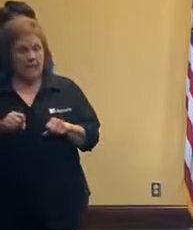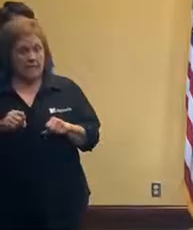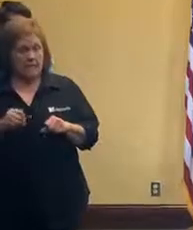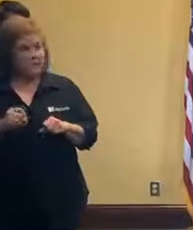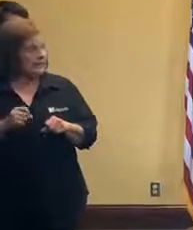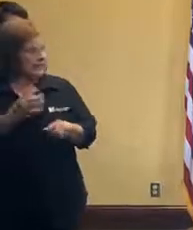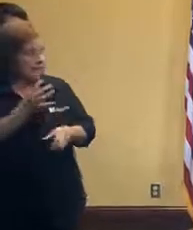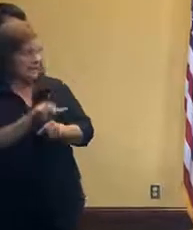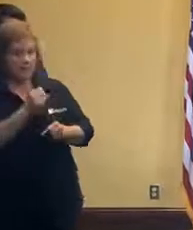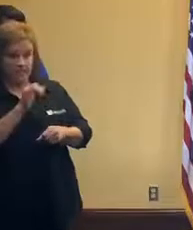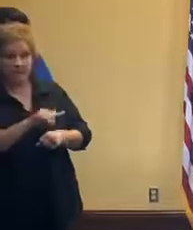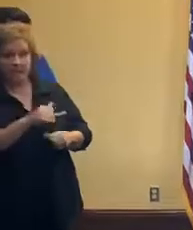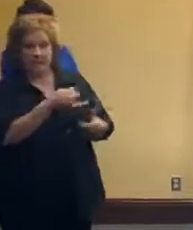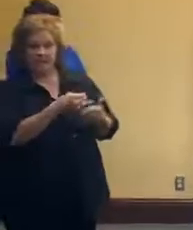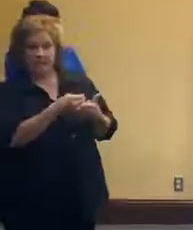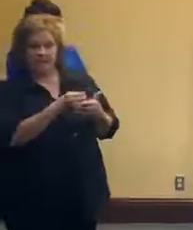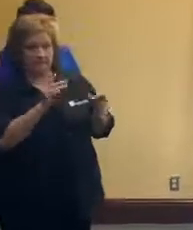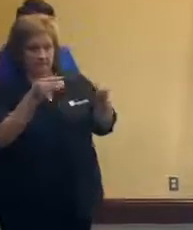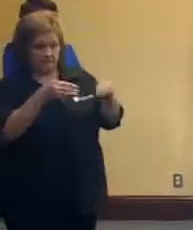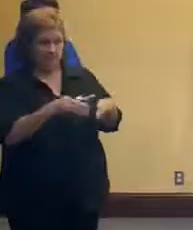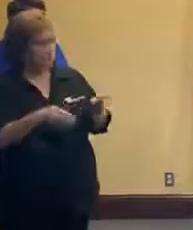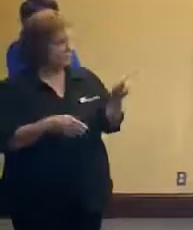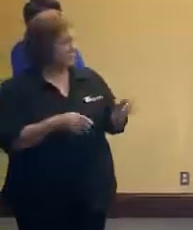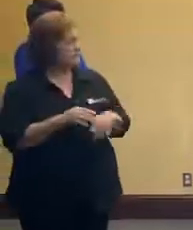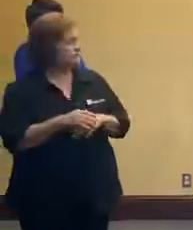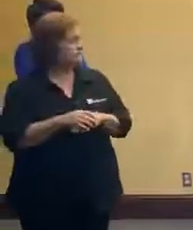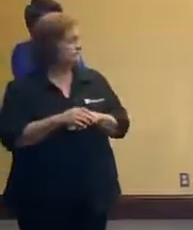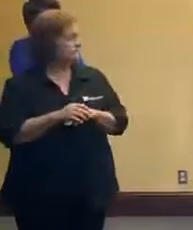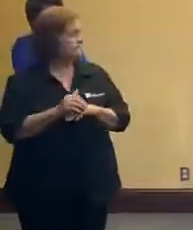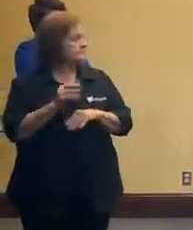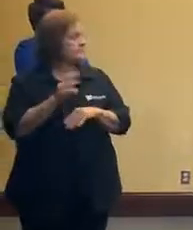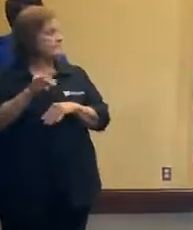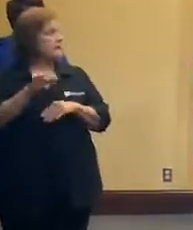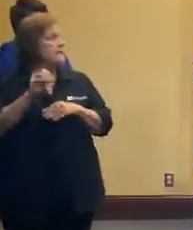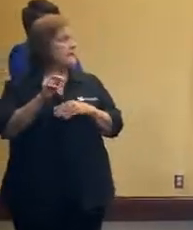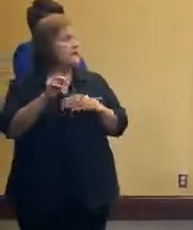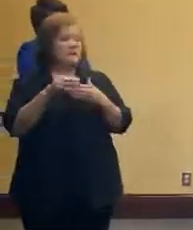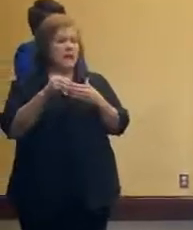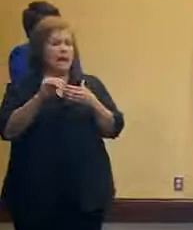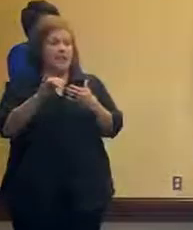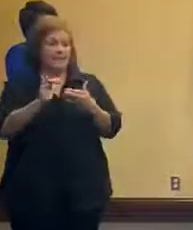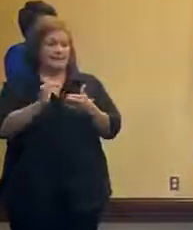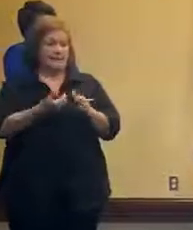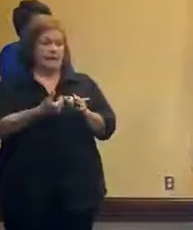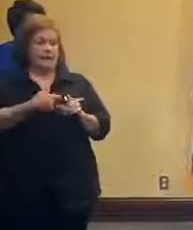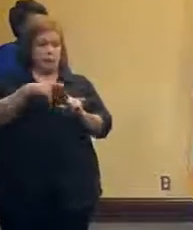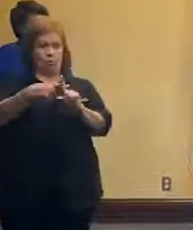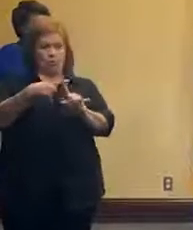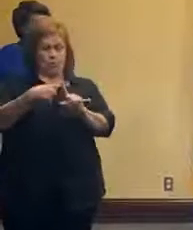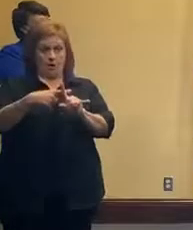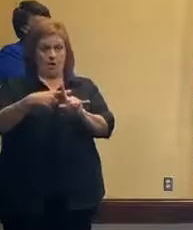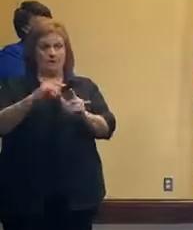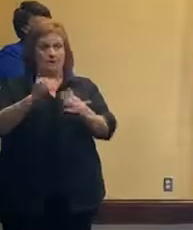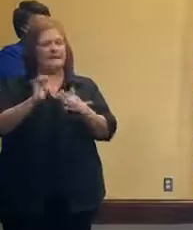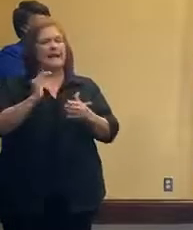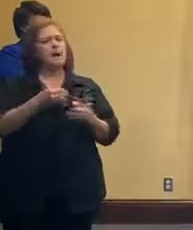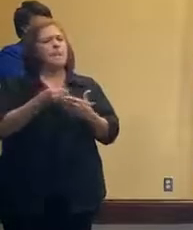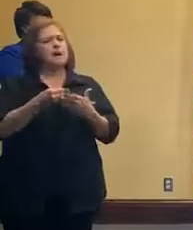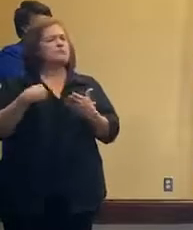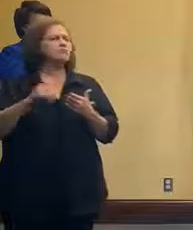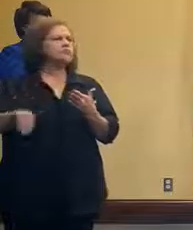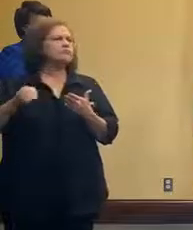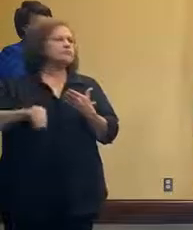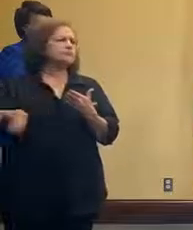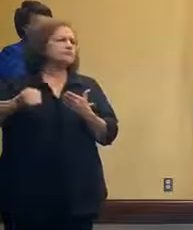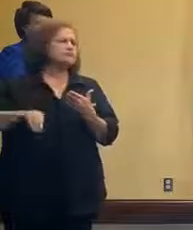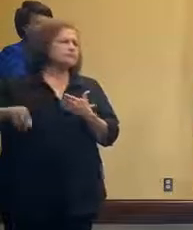of that. The $16.7 million was our surplus coming in absent of a rainy day